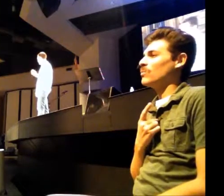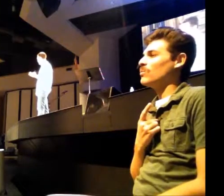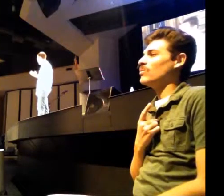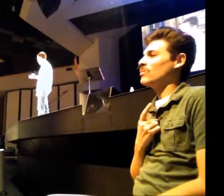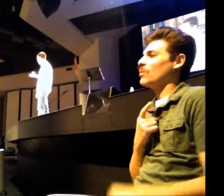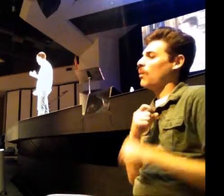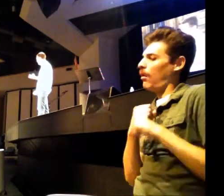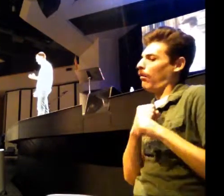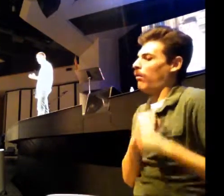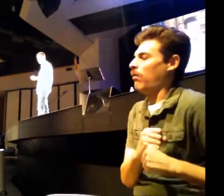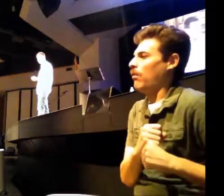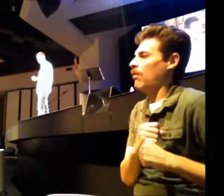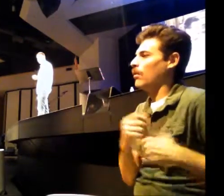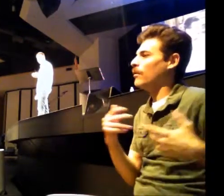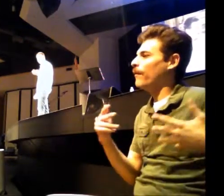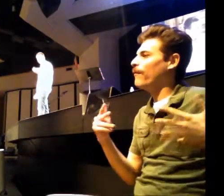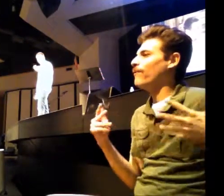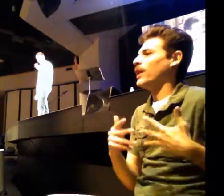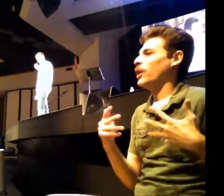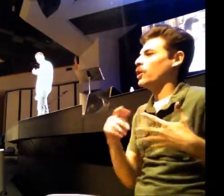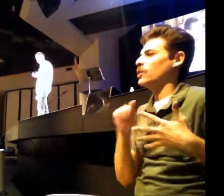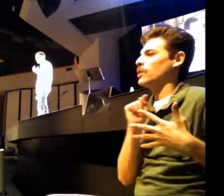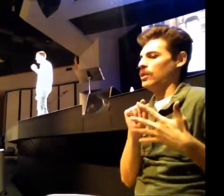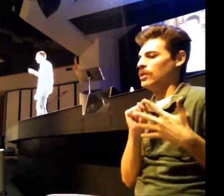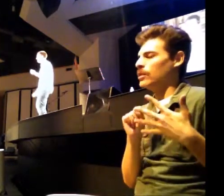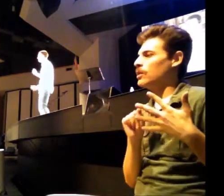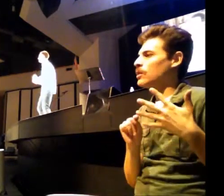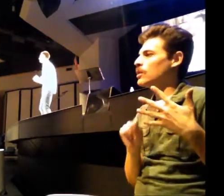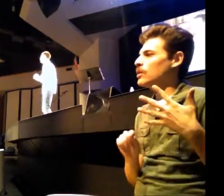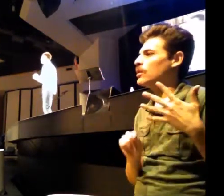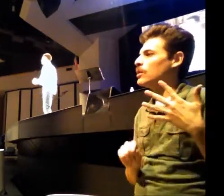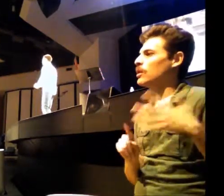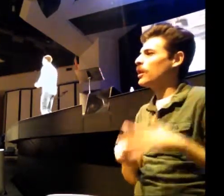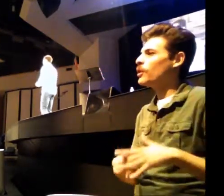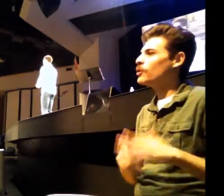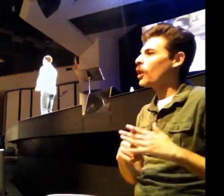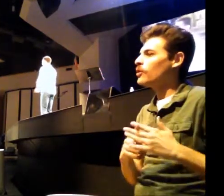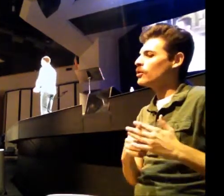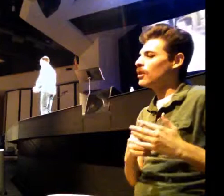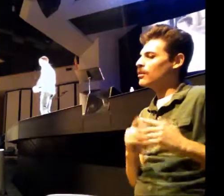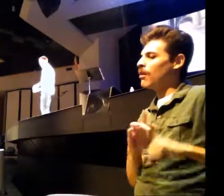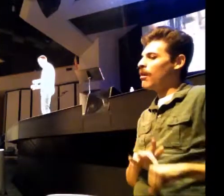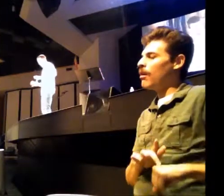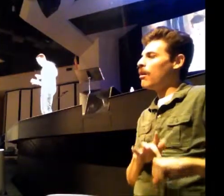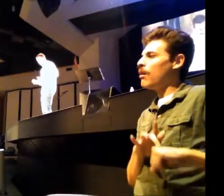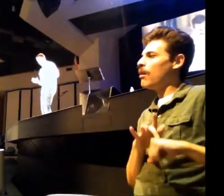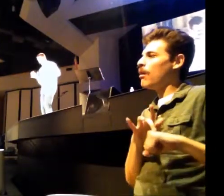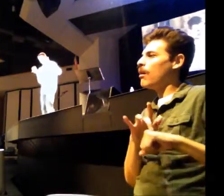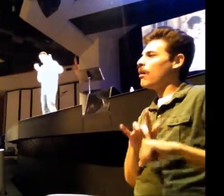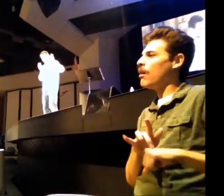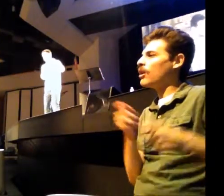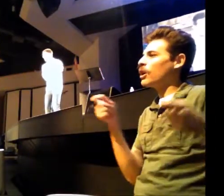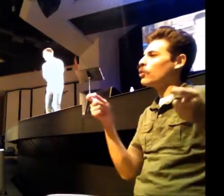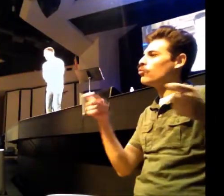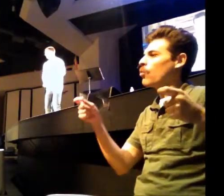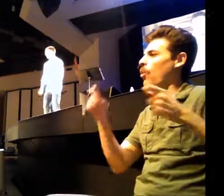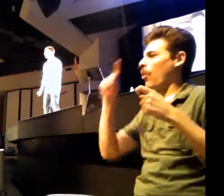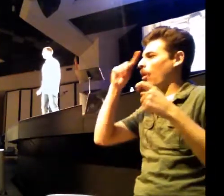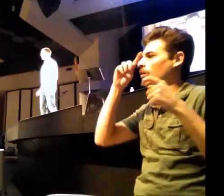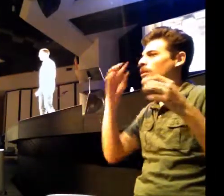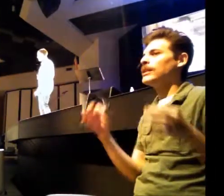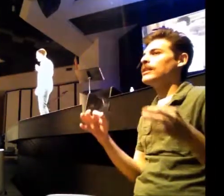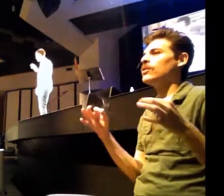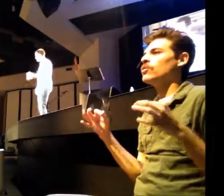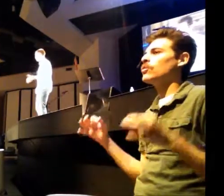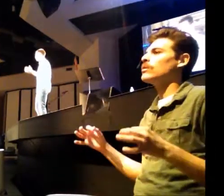And these fears, they exist in us, and they become like this haunting thing that begins to drive our lives. It's like they take over in